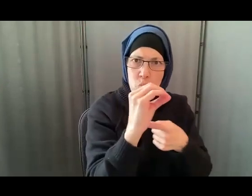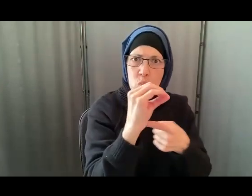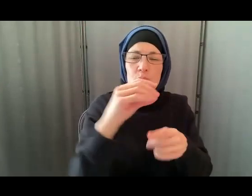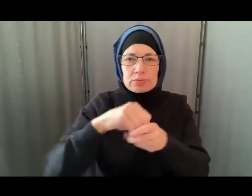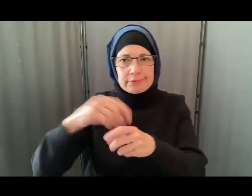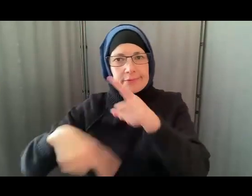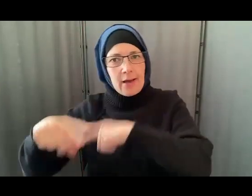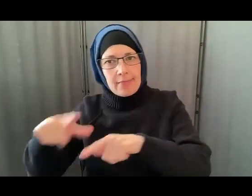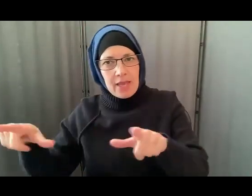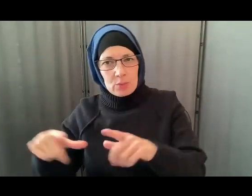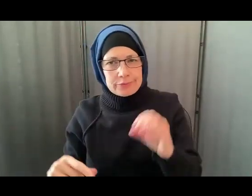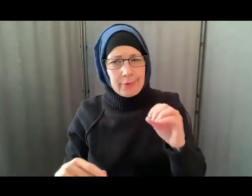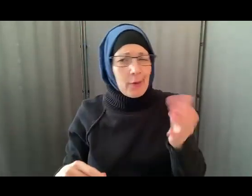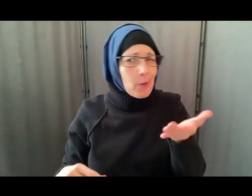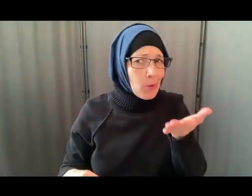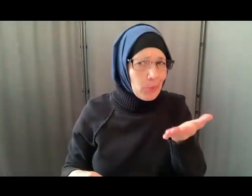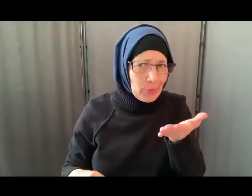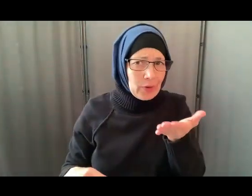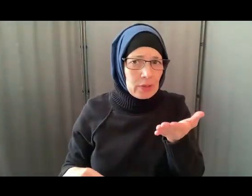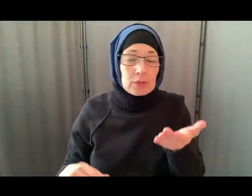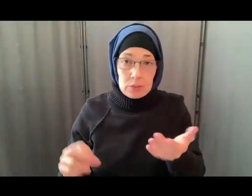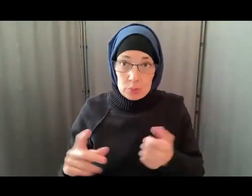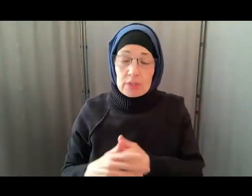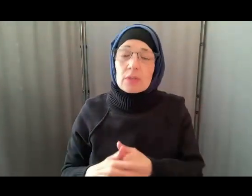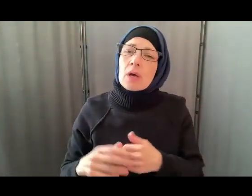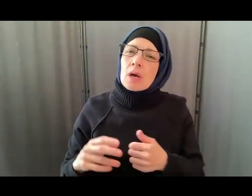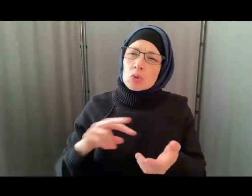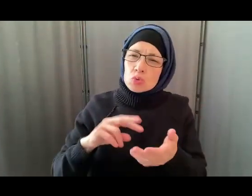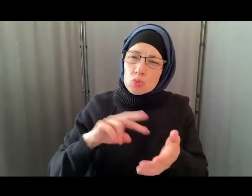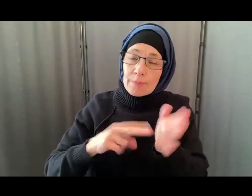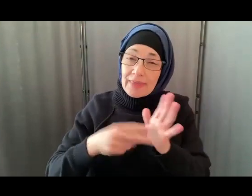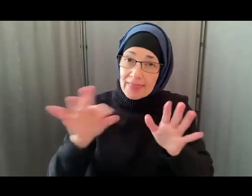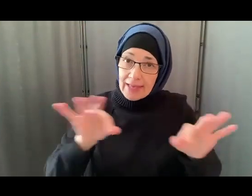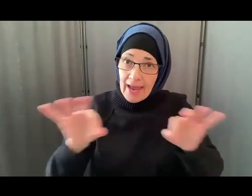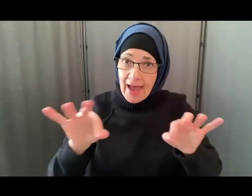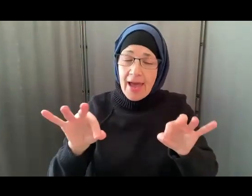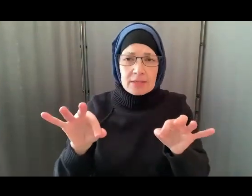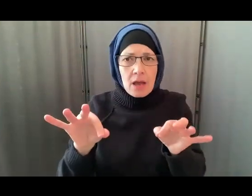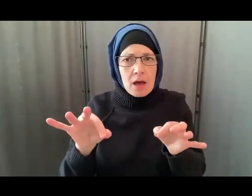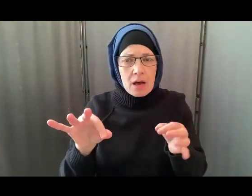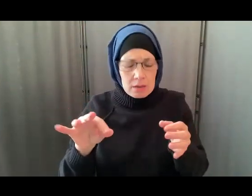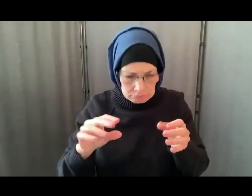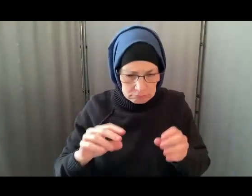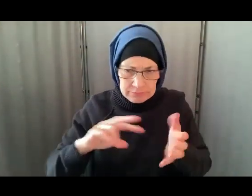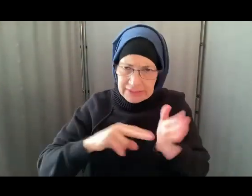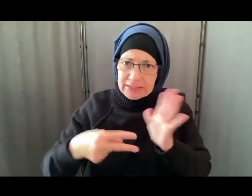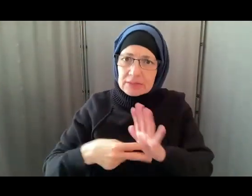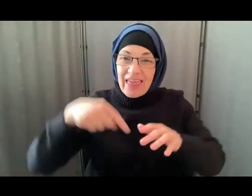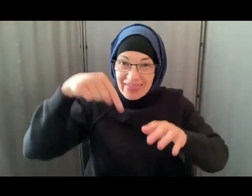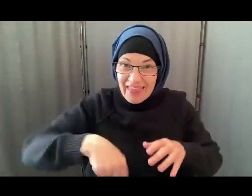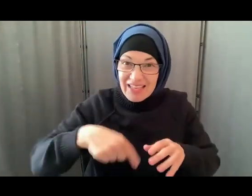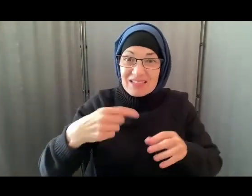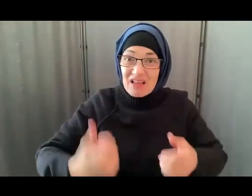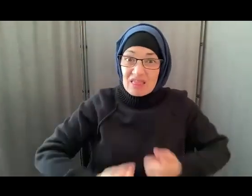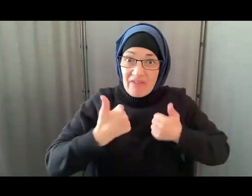So the ayah is telling us that this worldly life is nothing but a play and